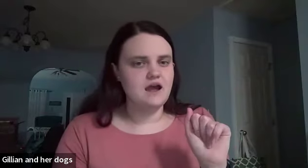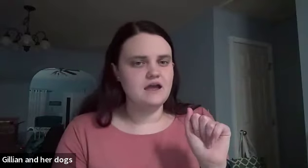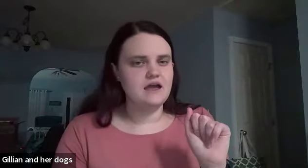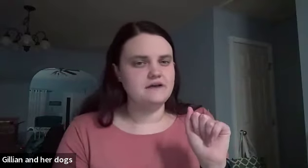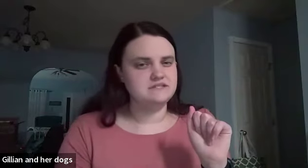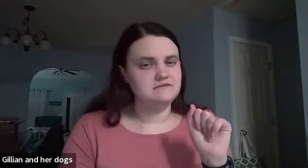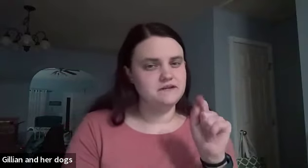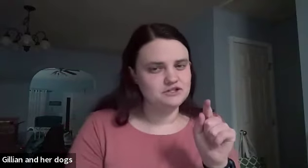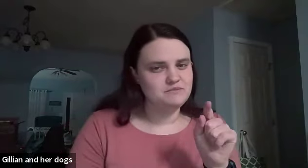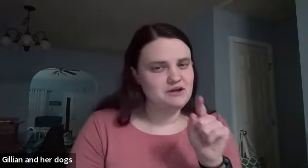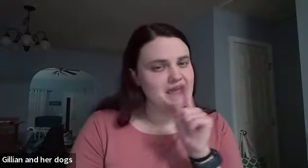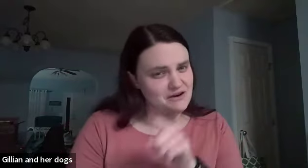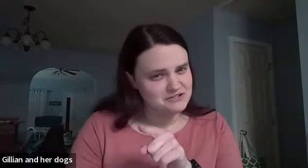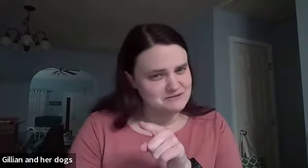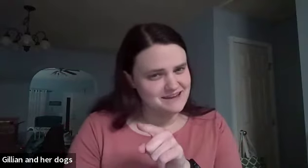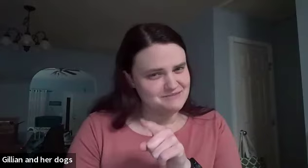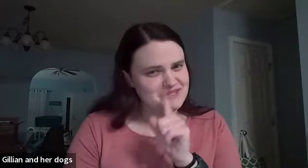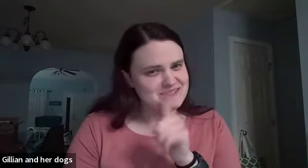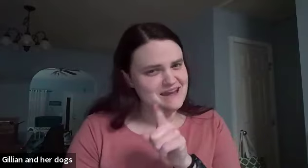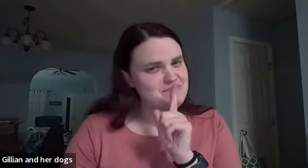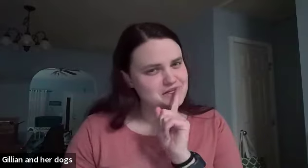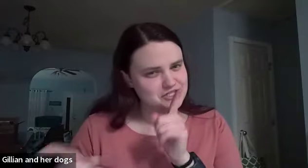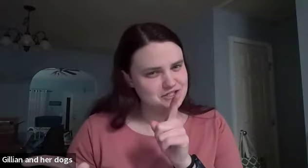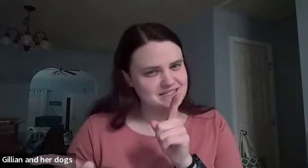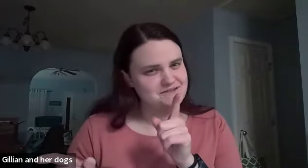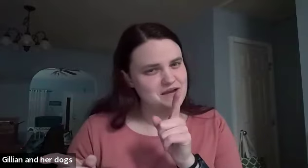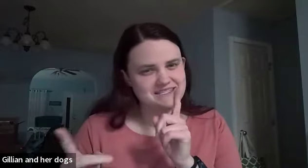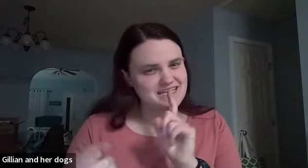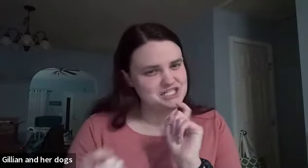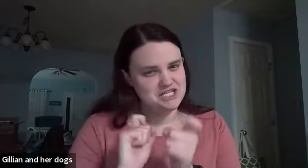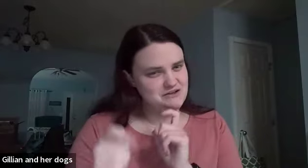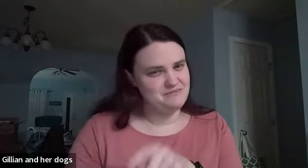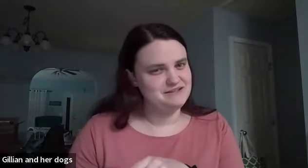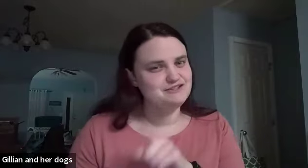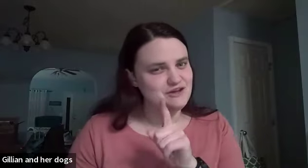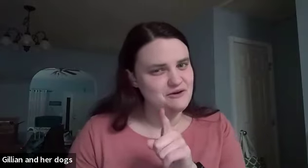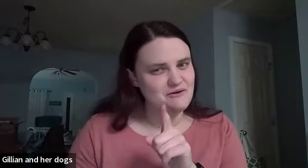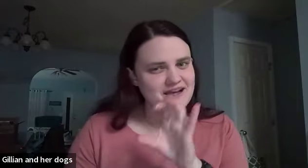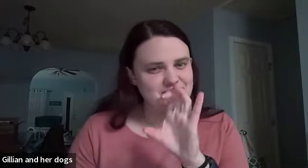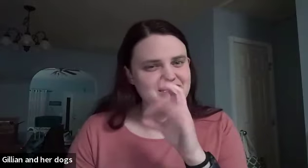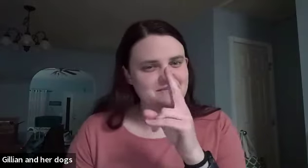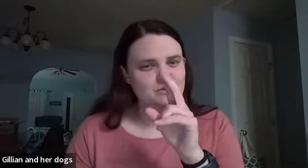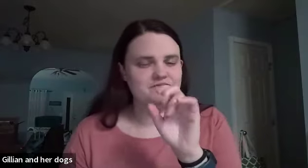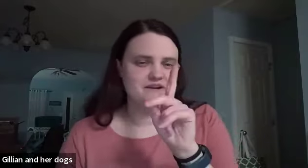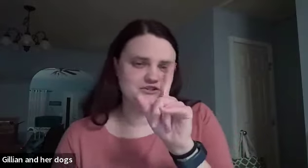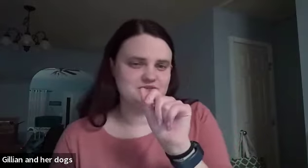Chick-fil-A, I've seen finger spelled and also sign, but the sign I'm not sure because every time I see it, it changes on me. So I do see it more finger